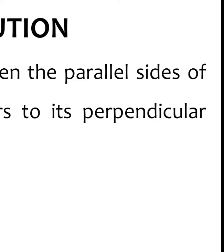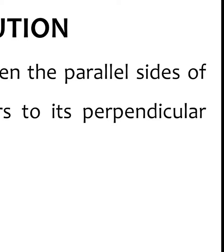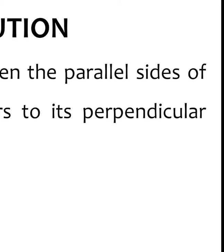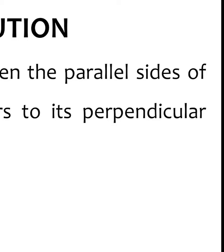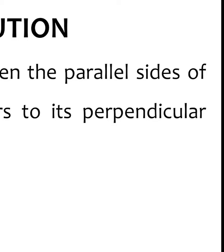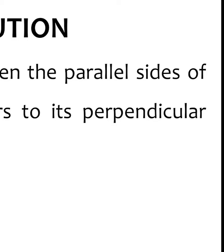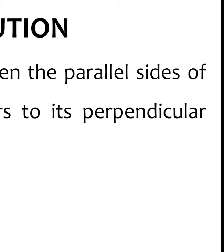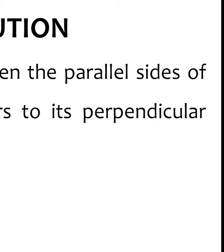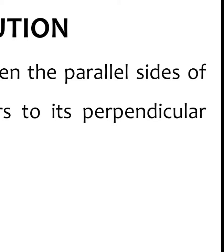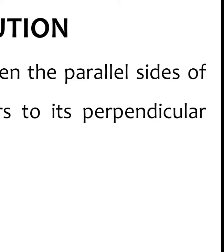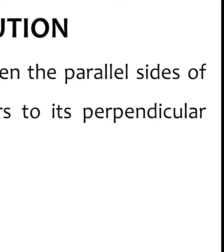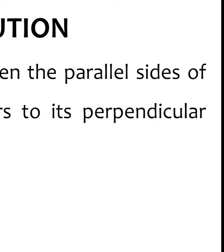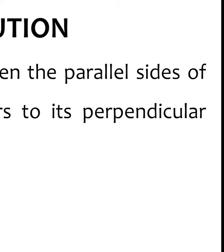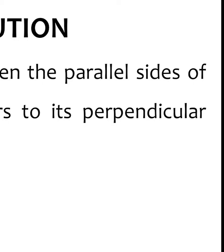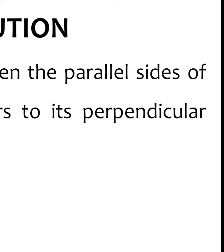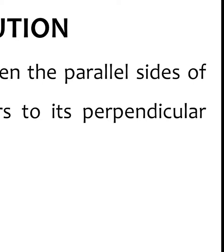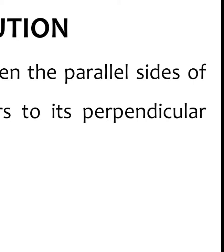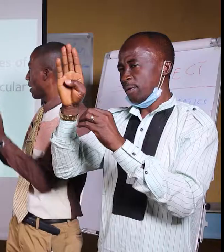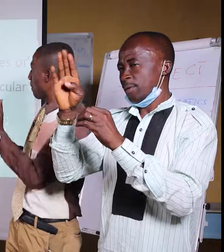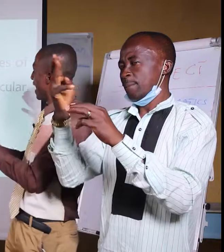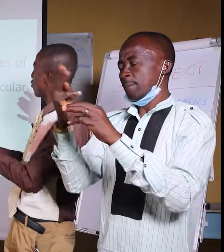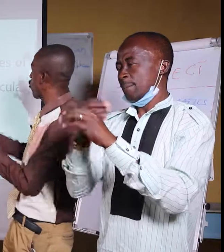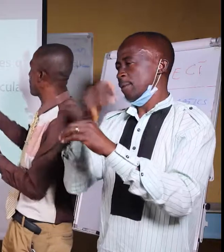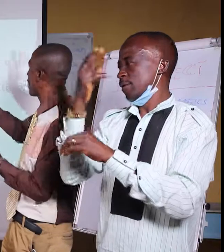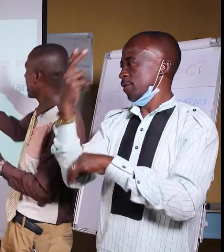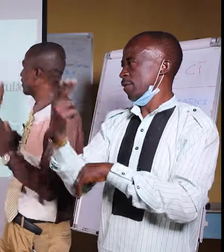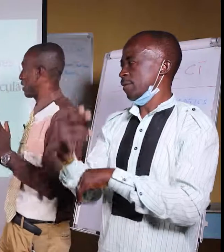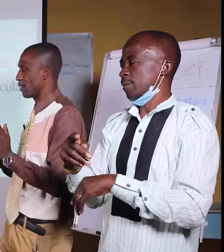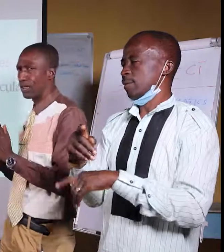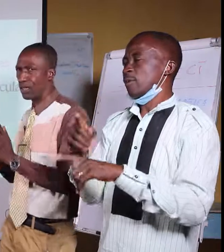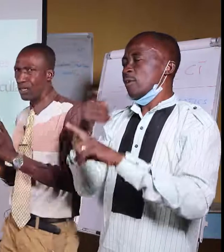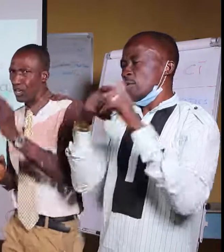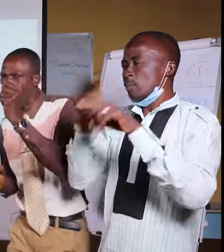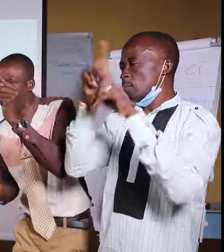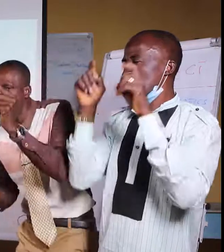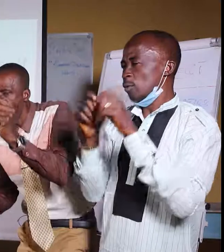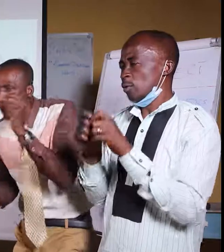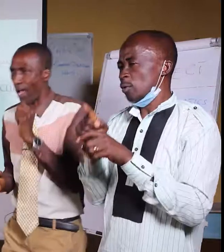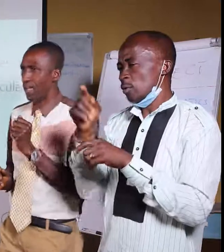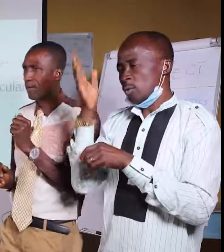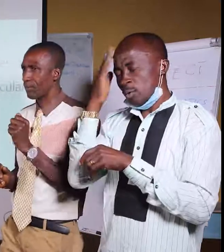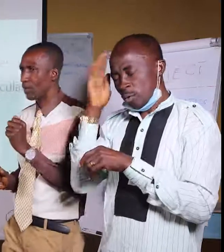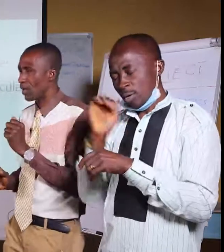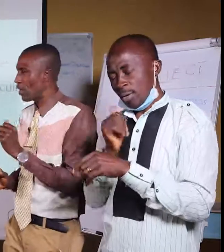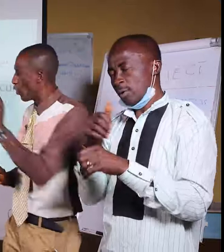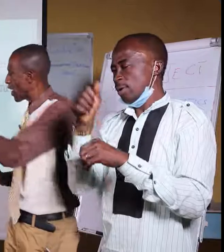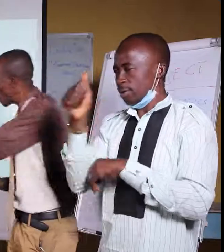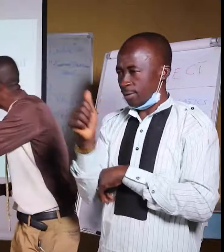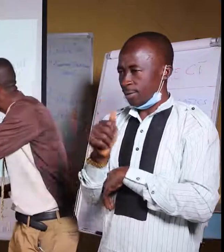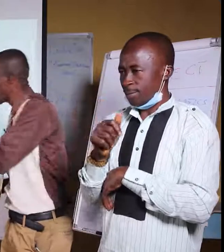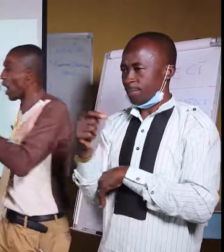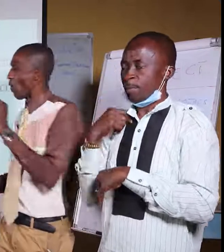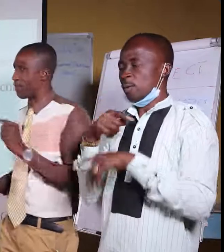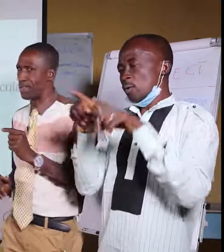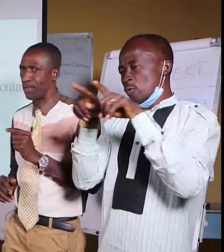A plus B times H. But from the question, we know our A. We